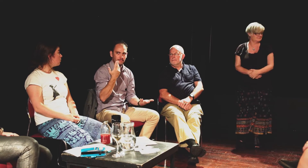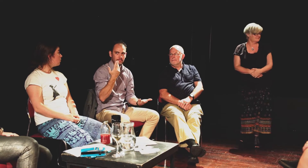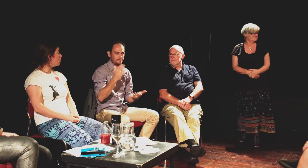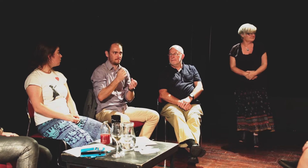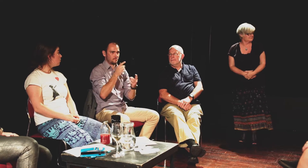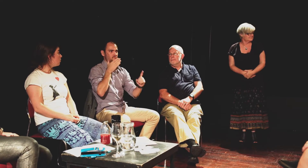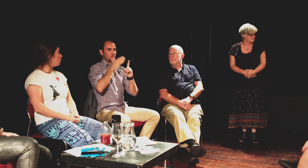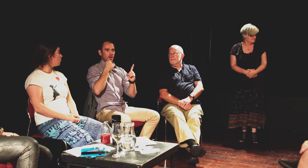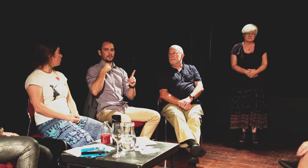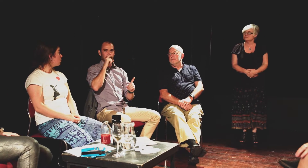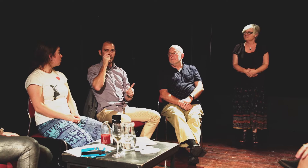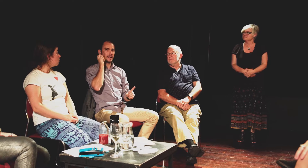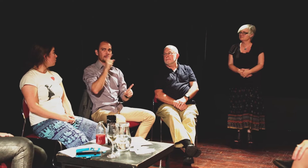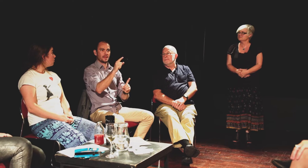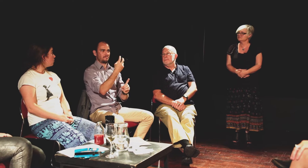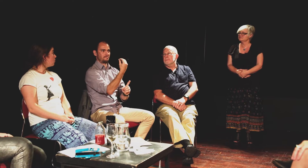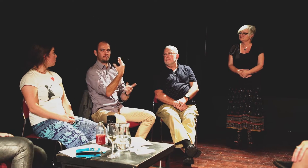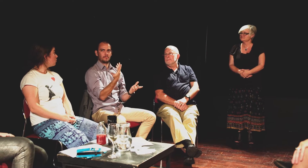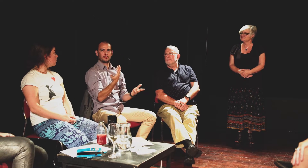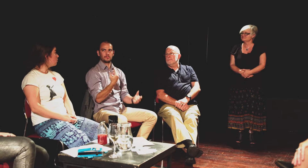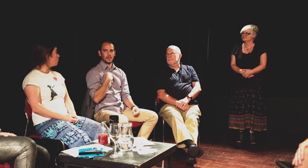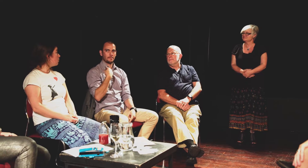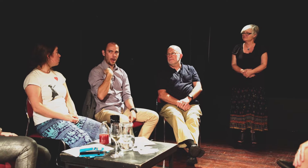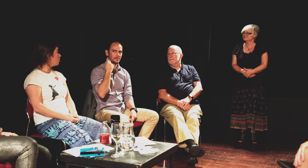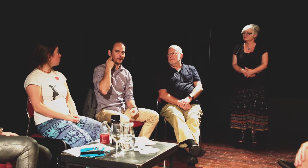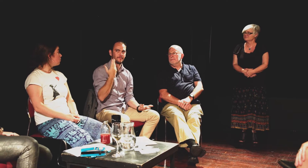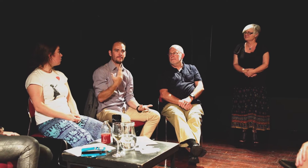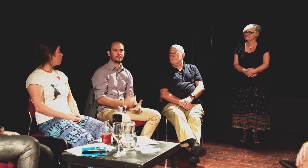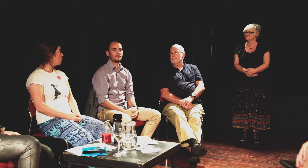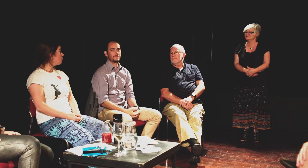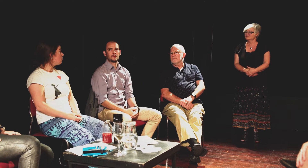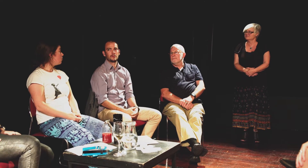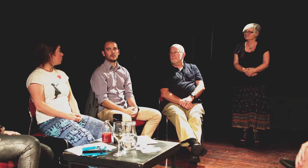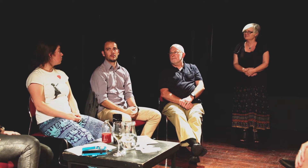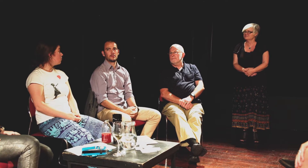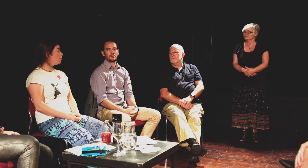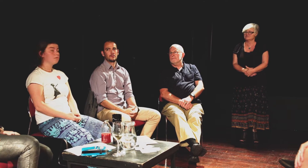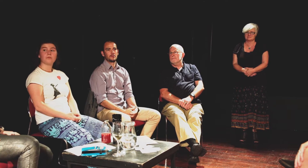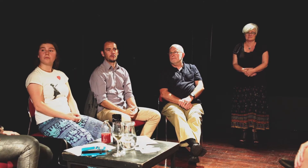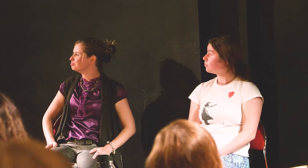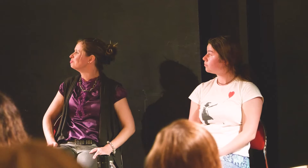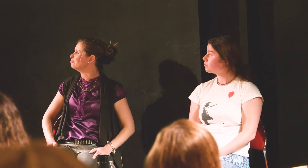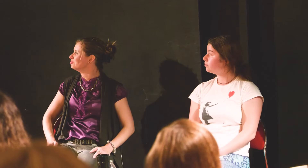thing, I would say, that I'm deaf and that they would recognise that and that, not expect me to